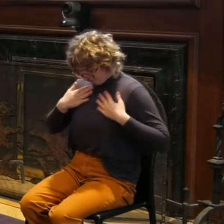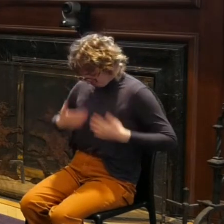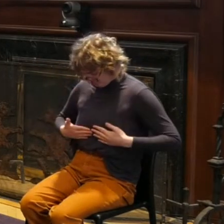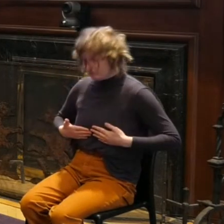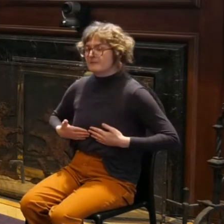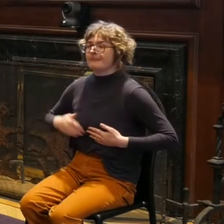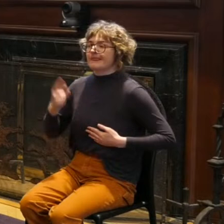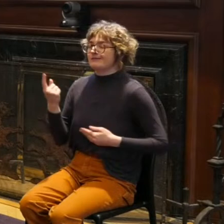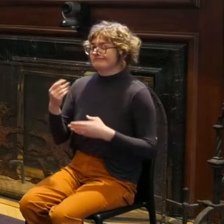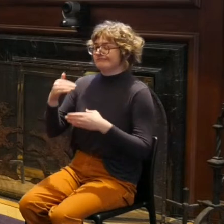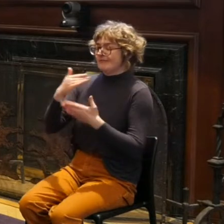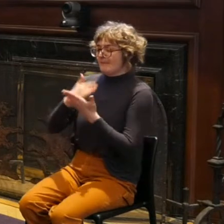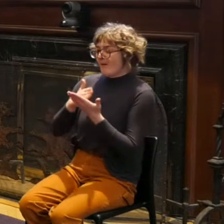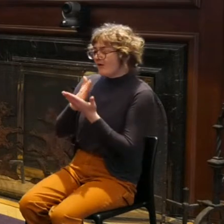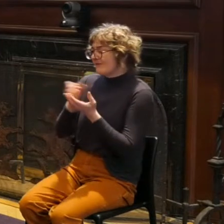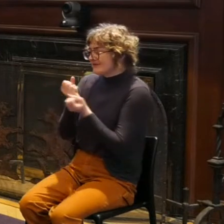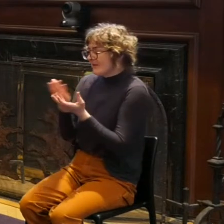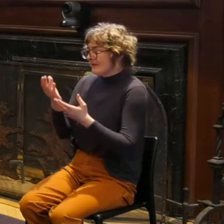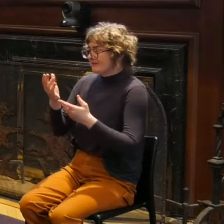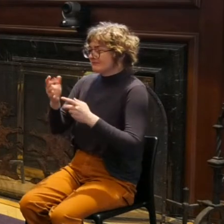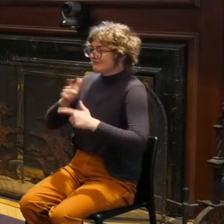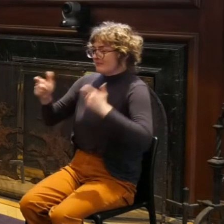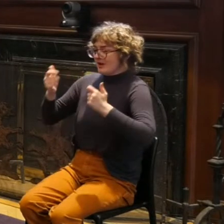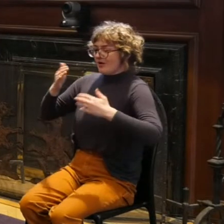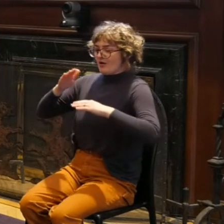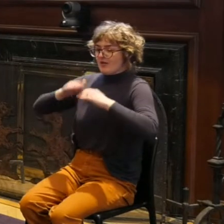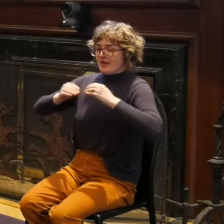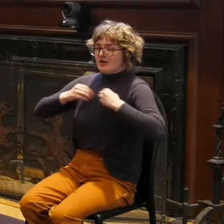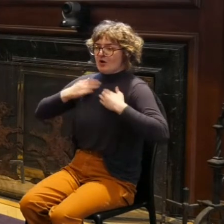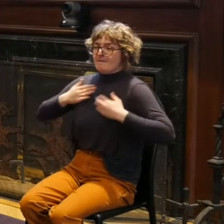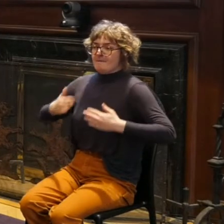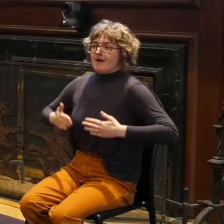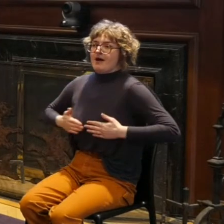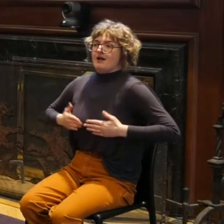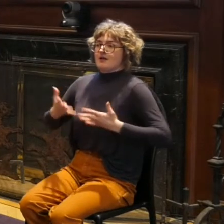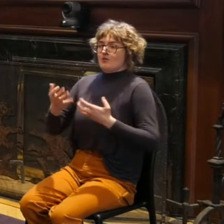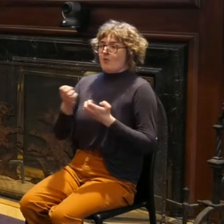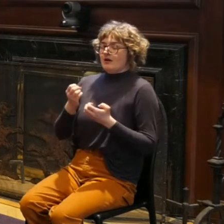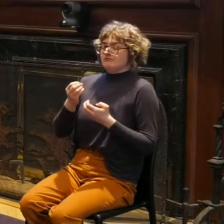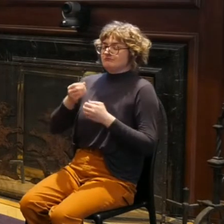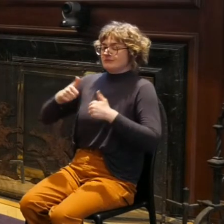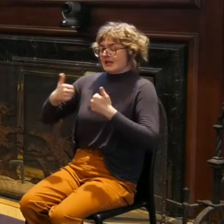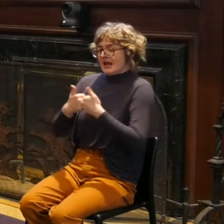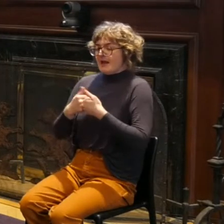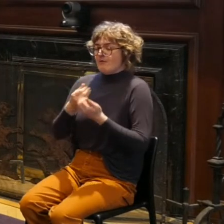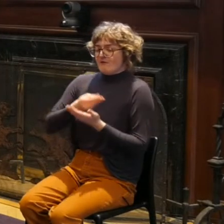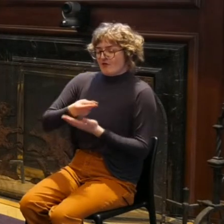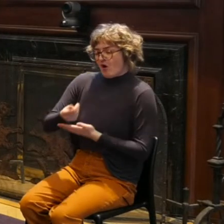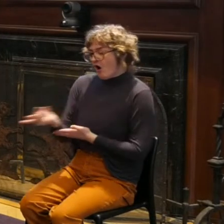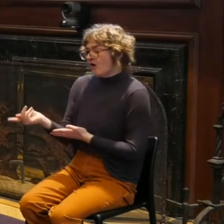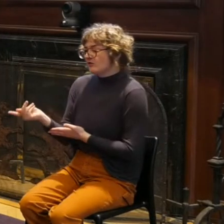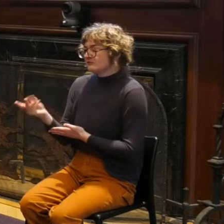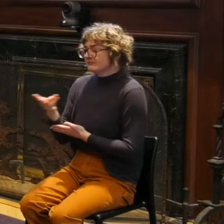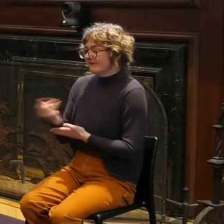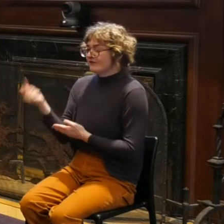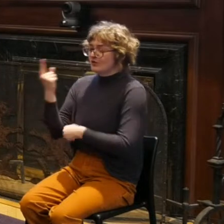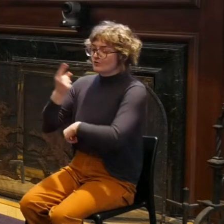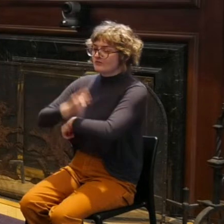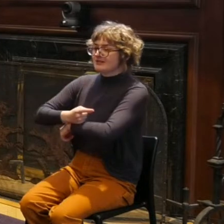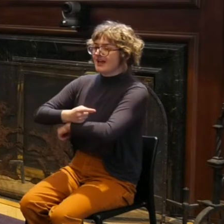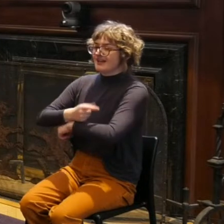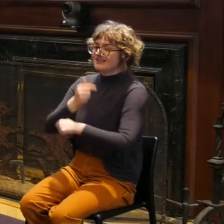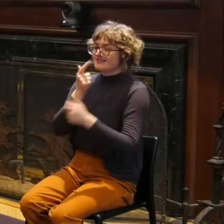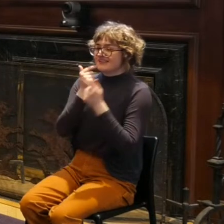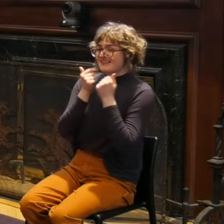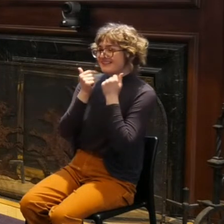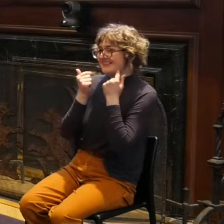mind being part of something bigger than your body. You just wanted a game of cards. Some days when laughter dared its way